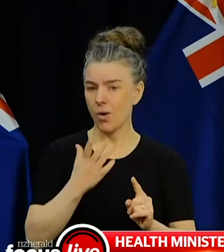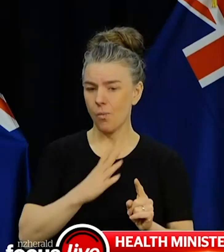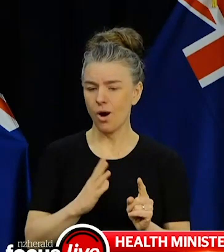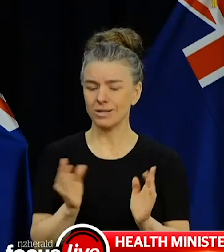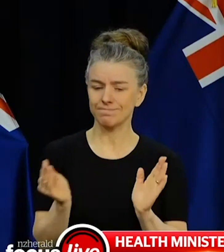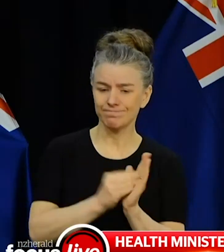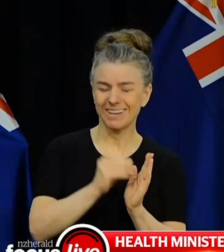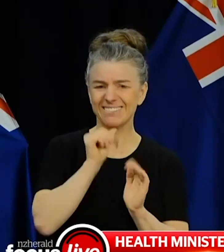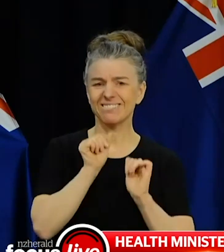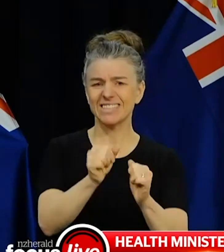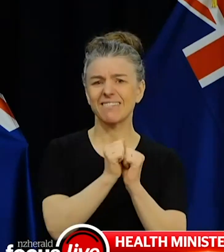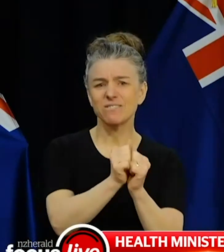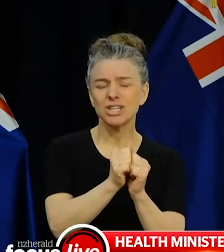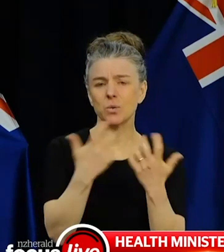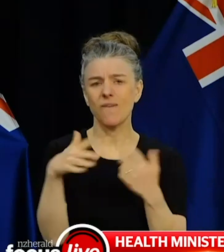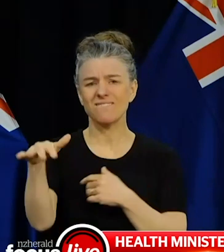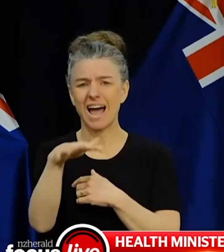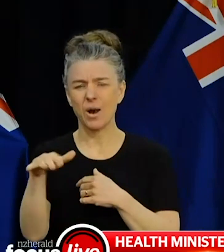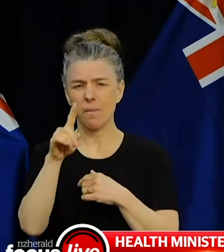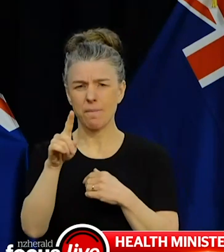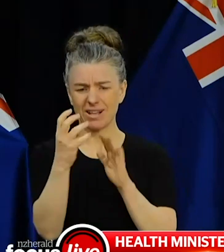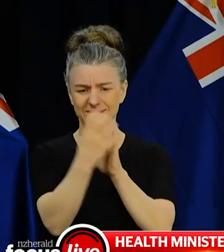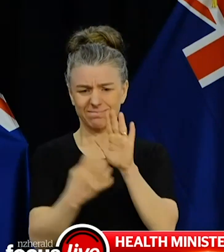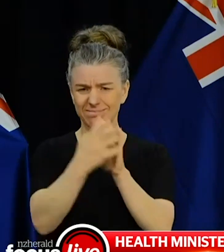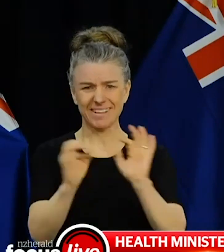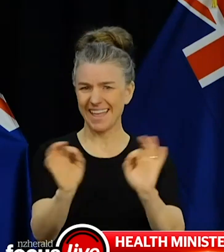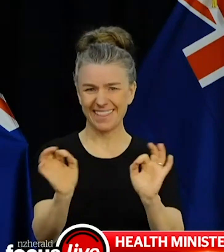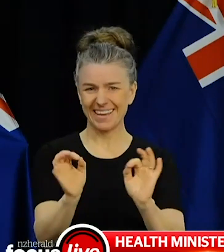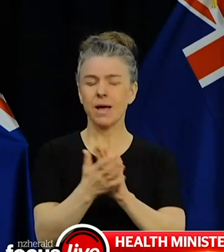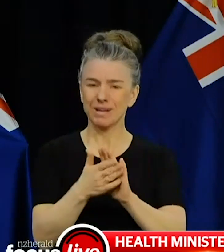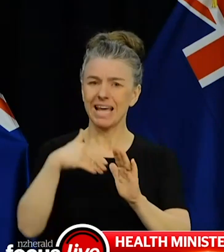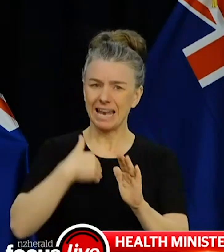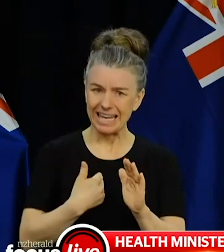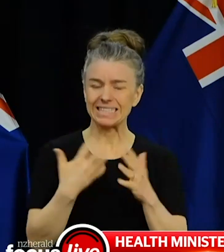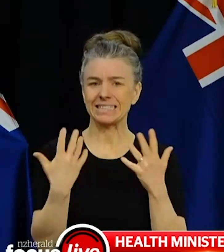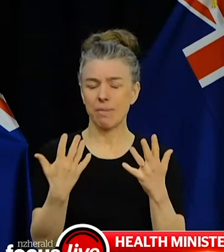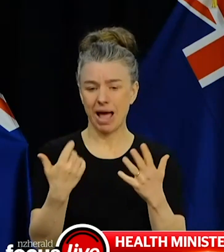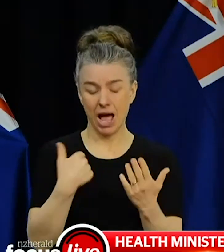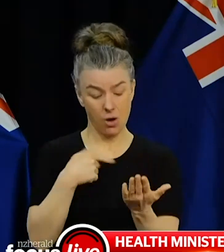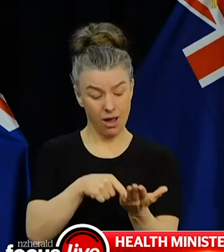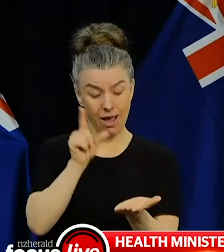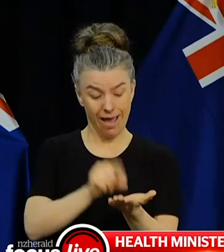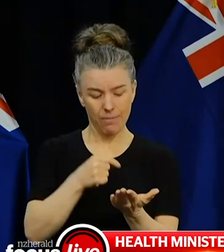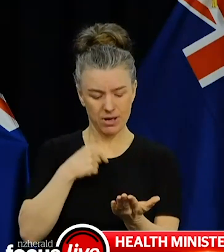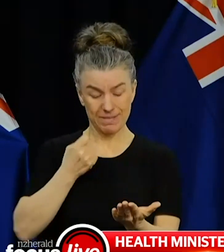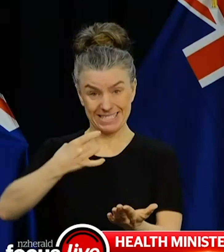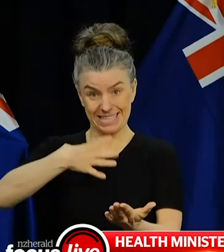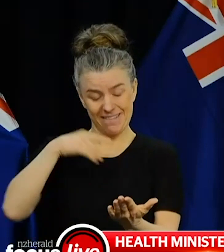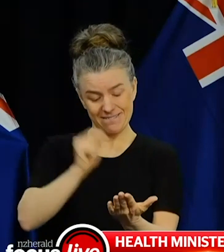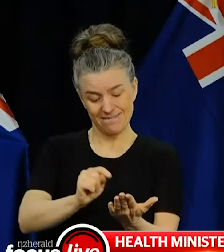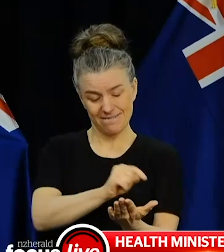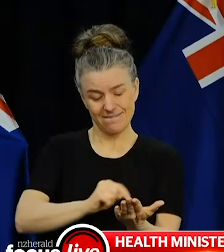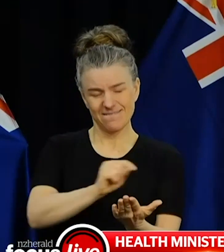record visits to friends and whānau, and so there needs to be functionality to manually enter information like this where